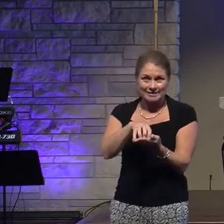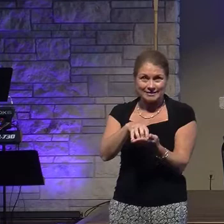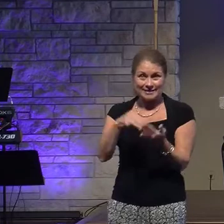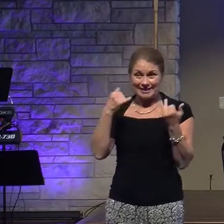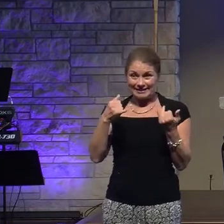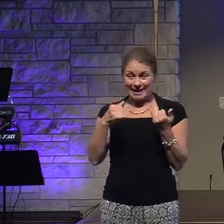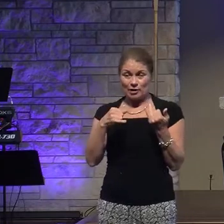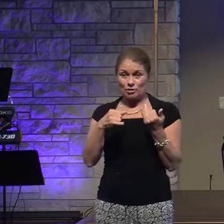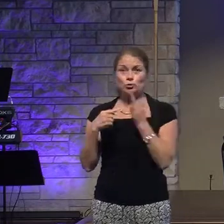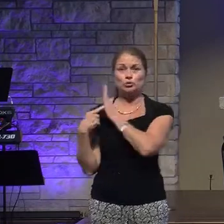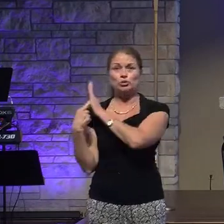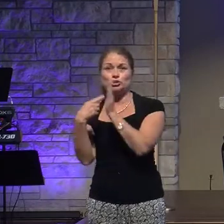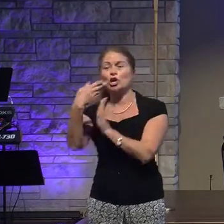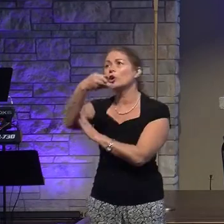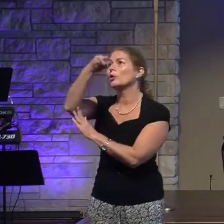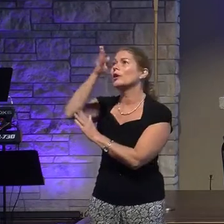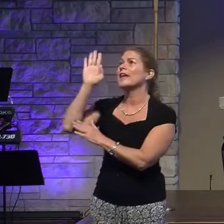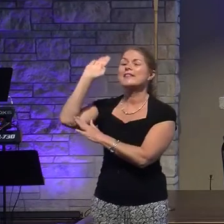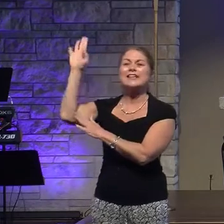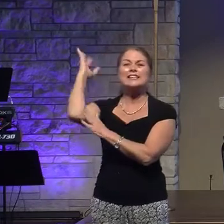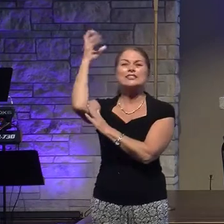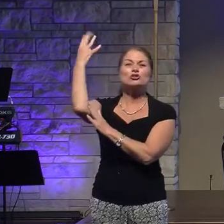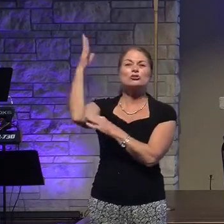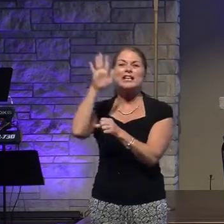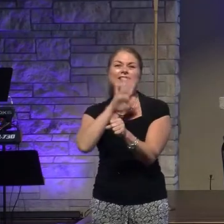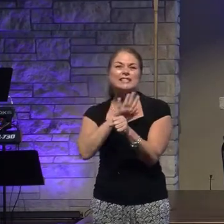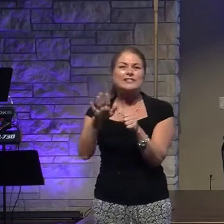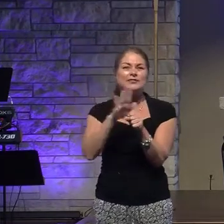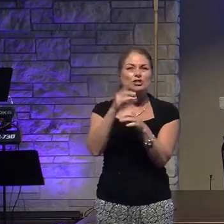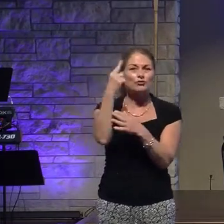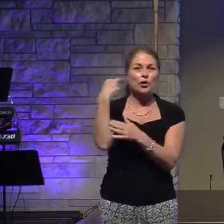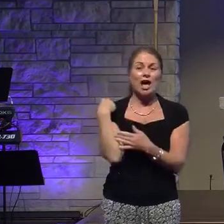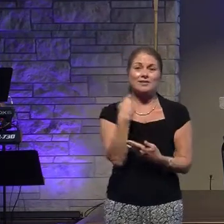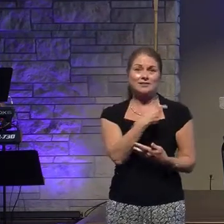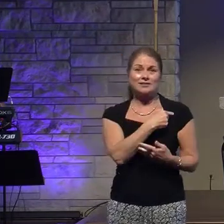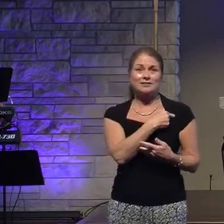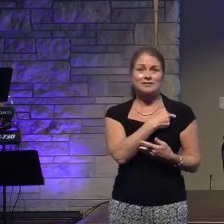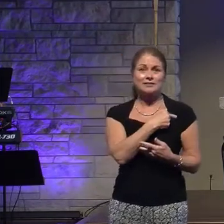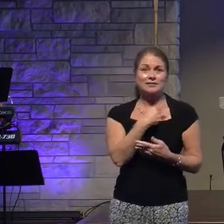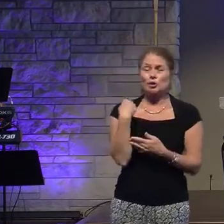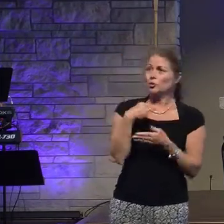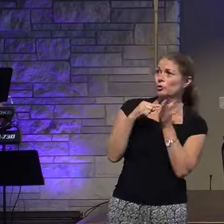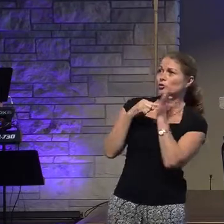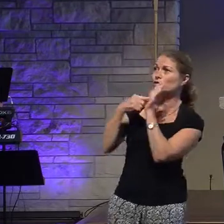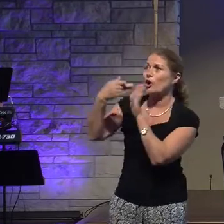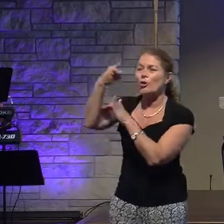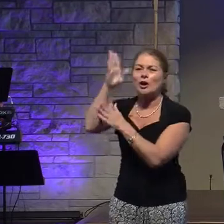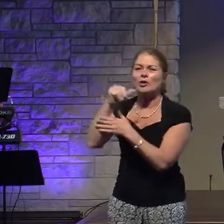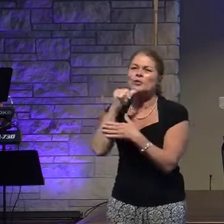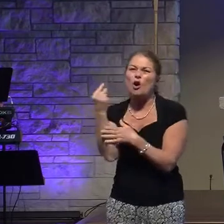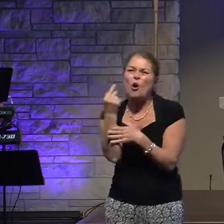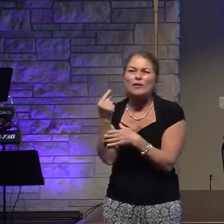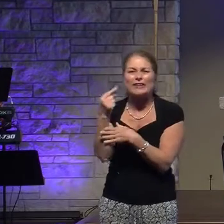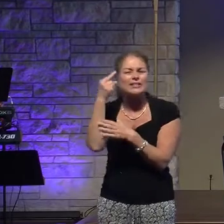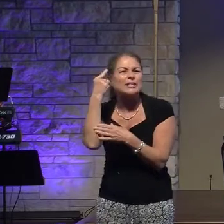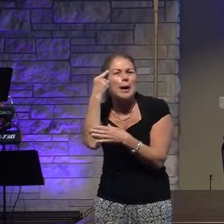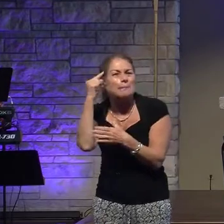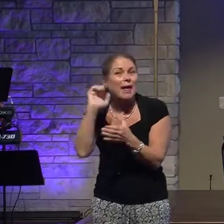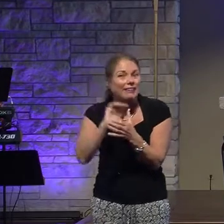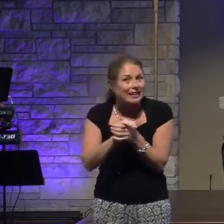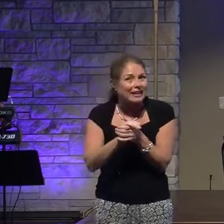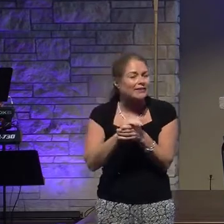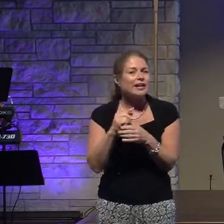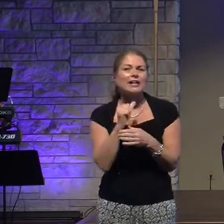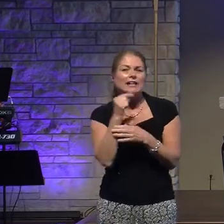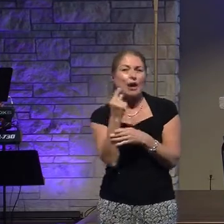show God that his grace is sufficient for us. Let's show God that we don't just believe, we don't just know, but